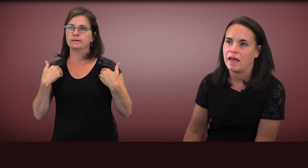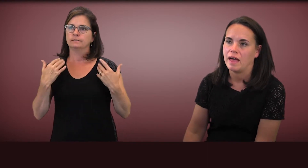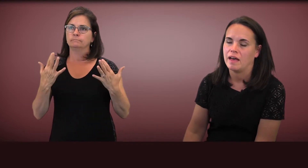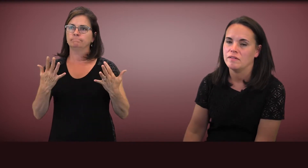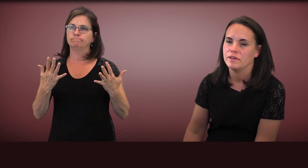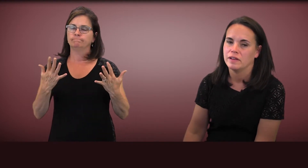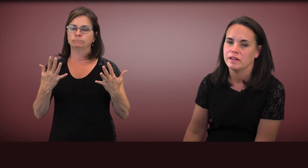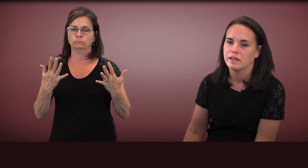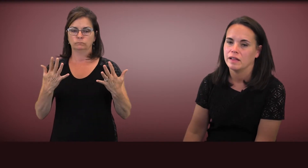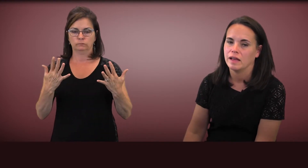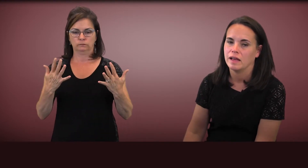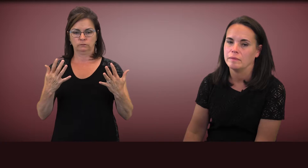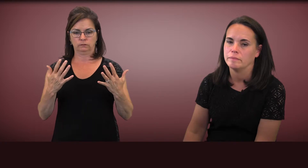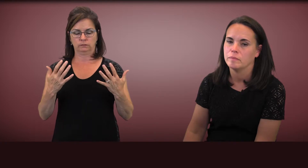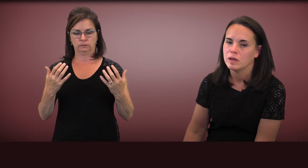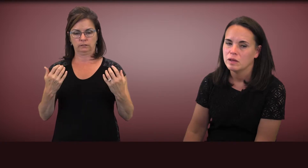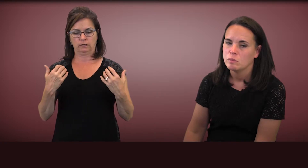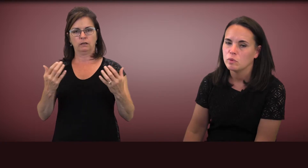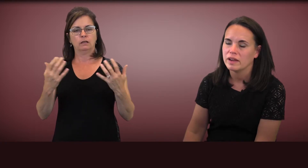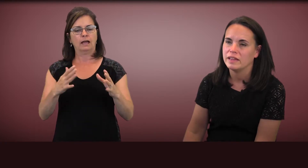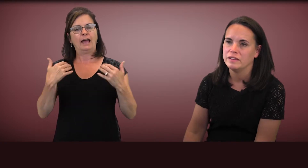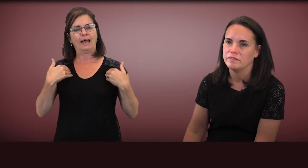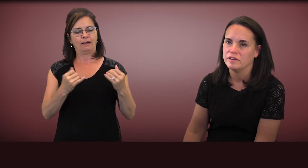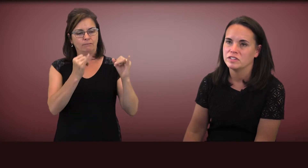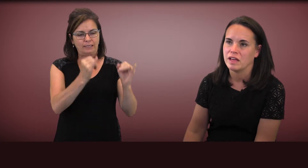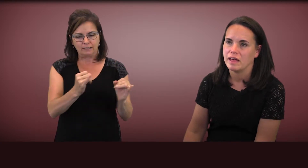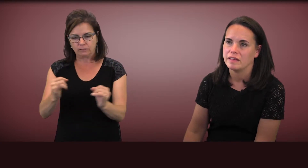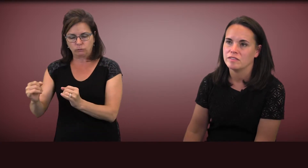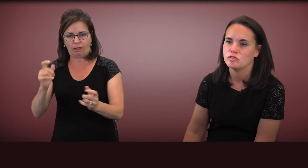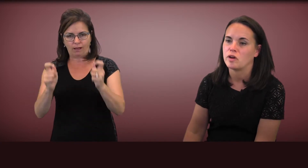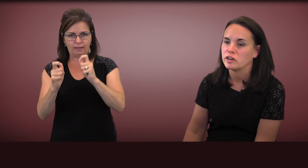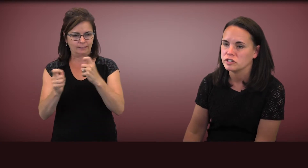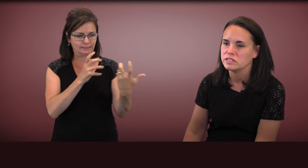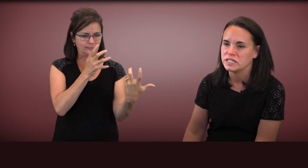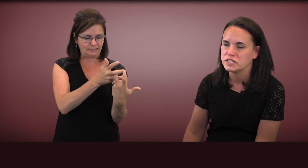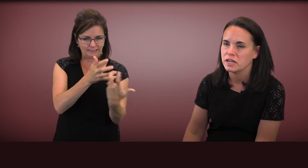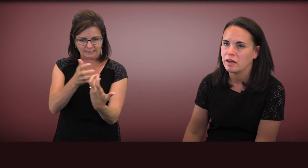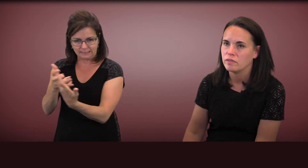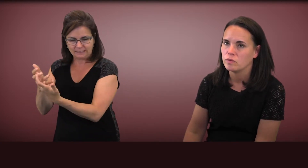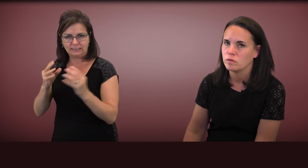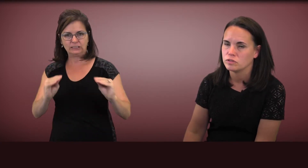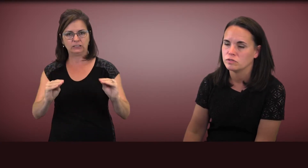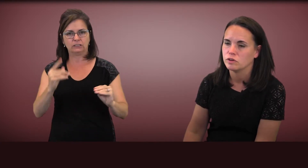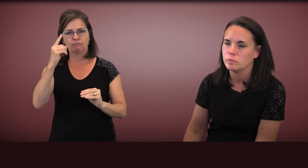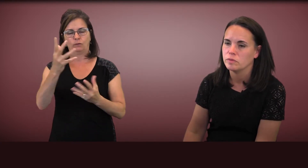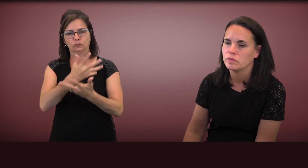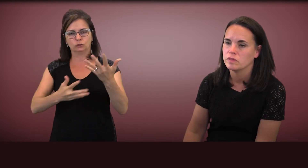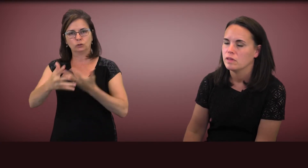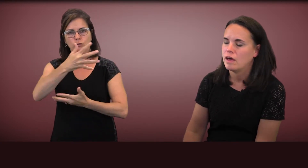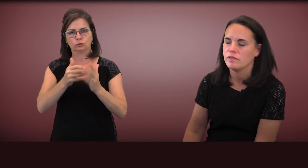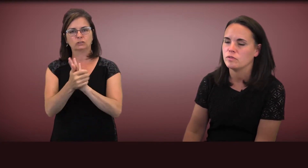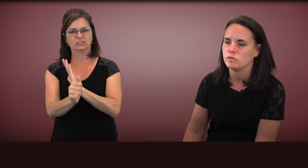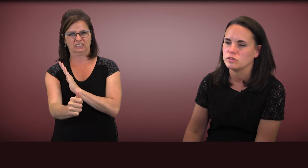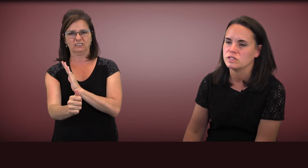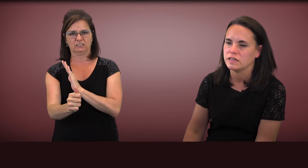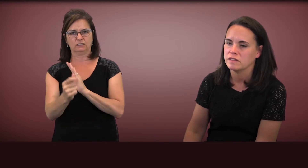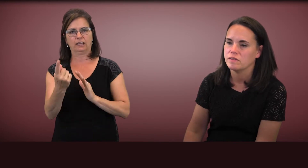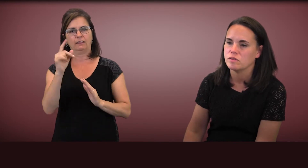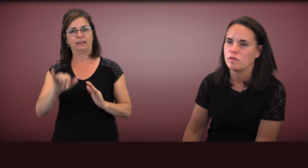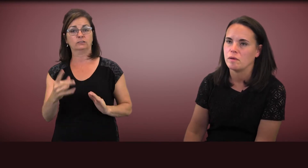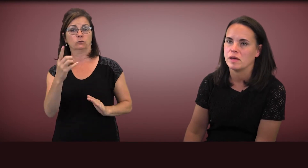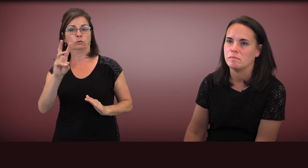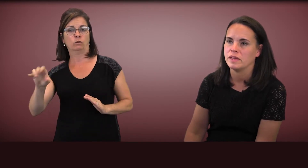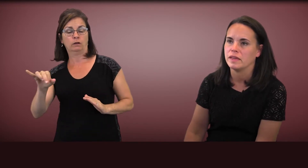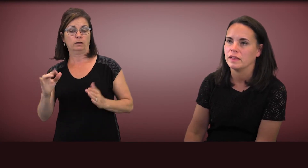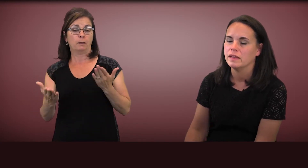opportunities to have more individualized, structured teaching of those social groups, of those social